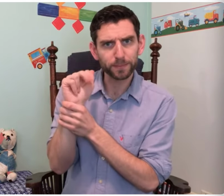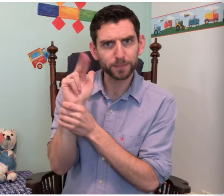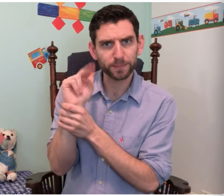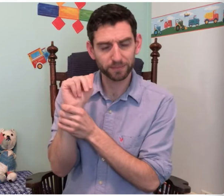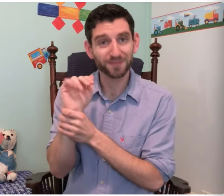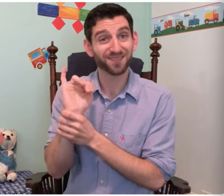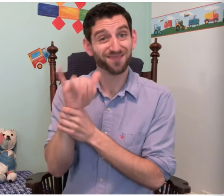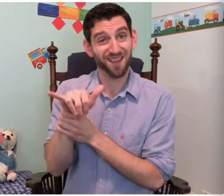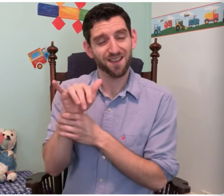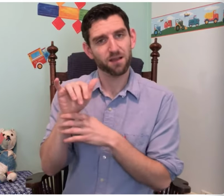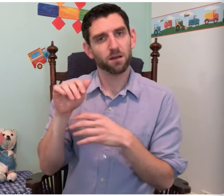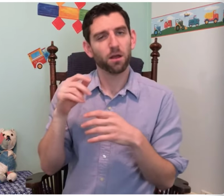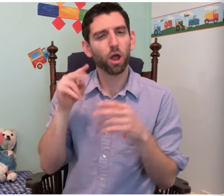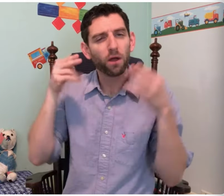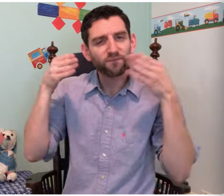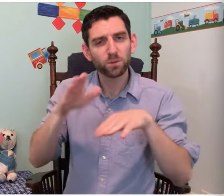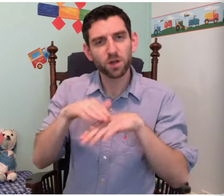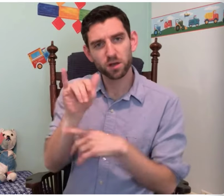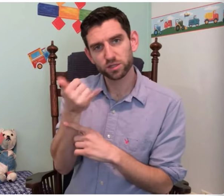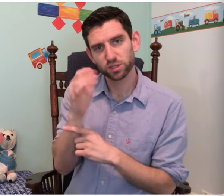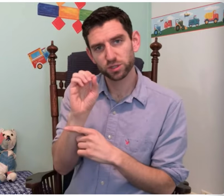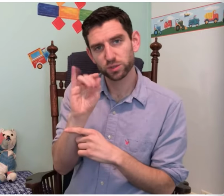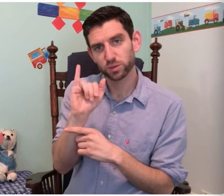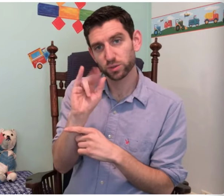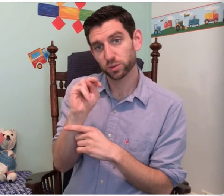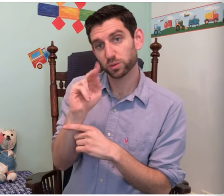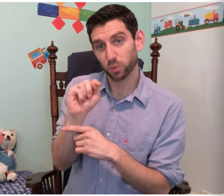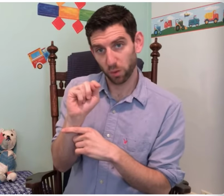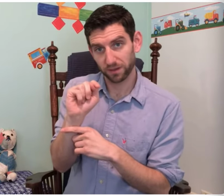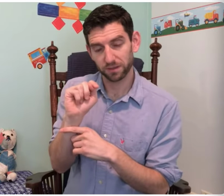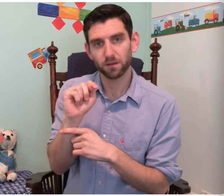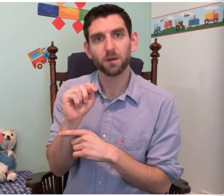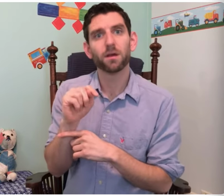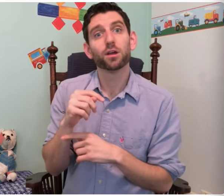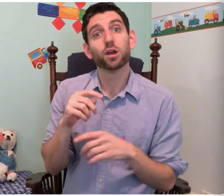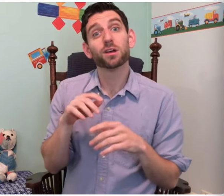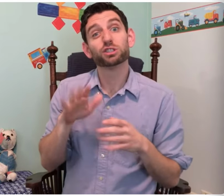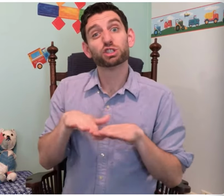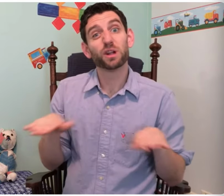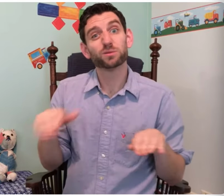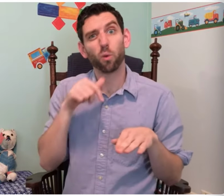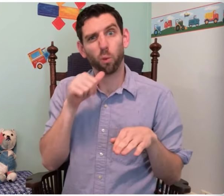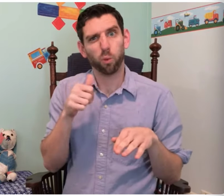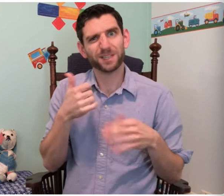Like when we're moving our wrist, our knuckles, our fingers.